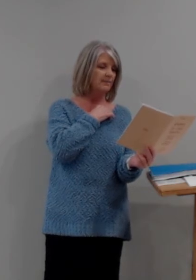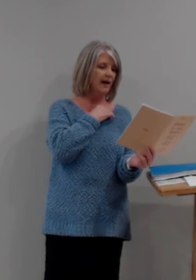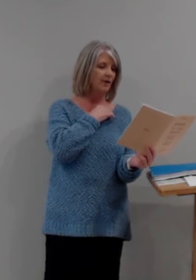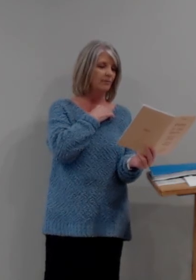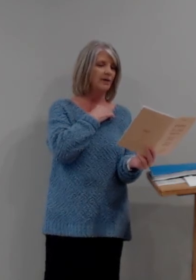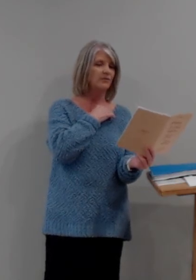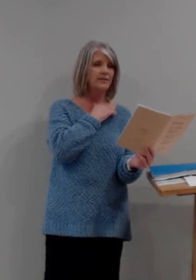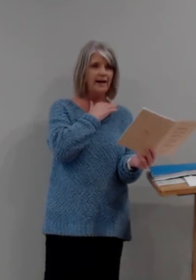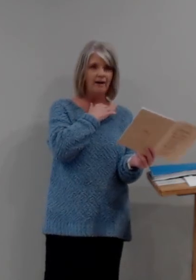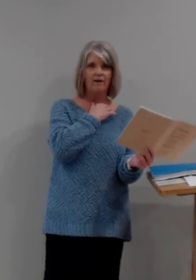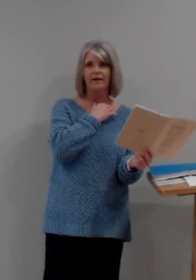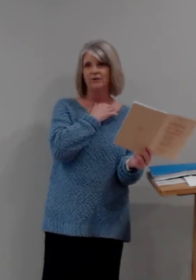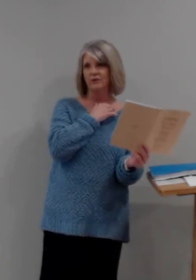smiled because now I understand.